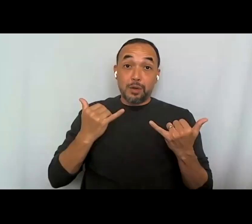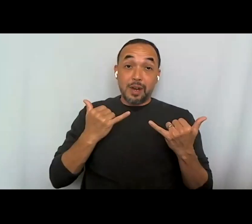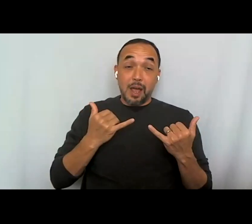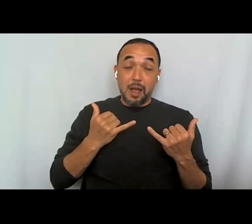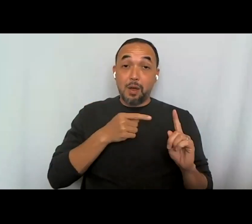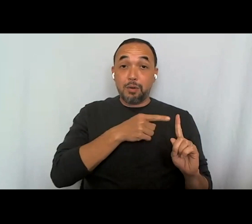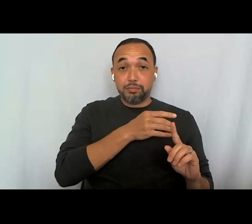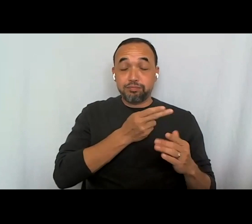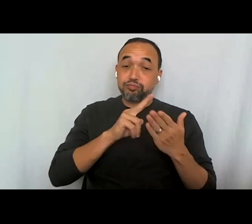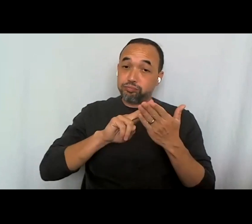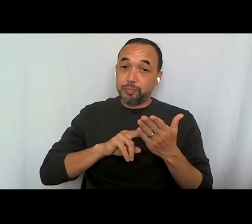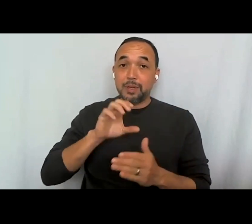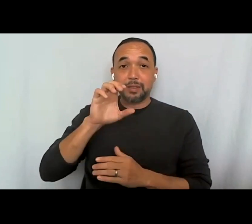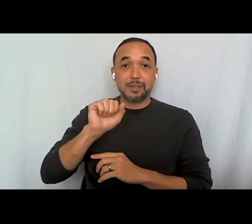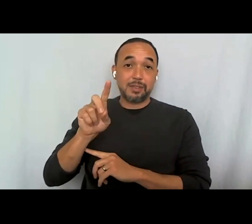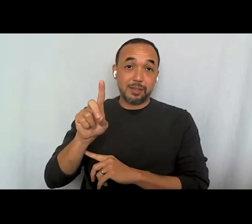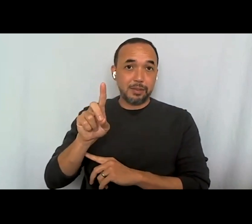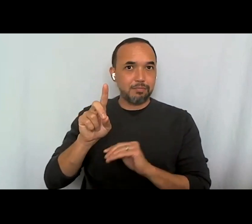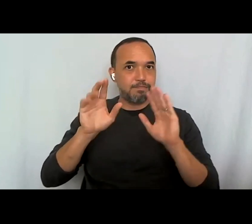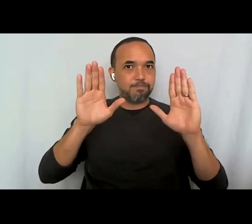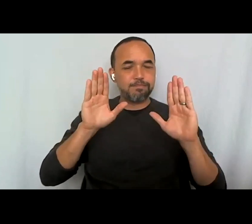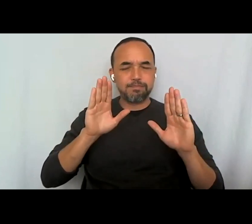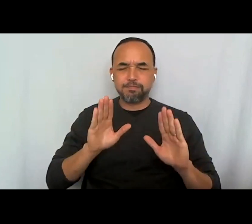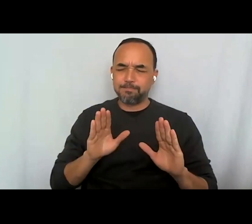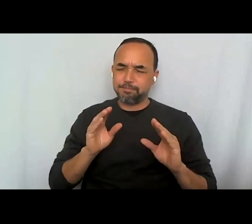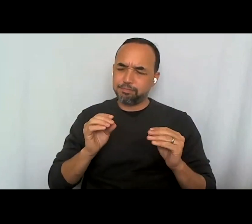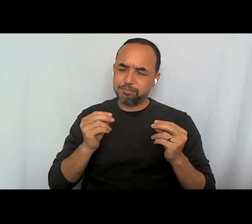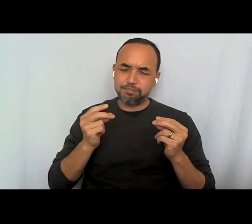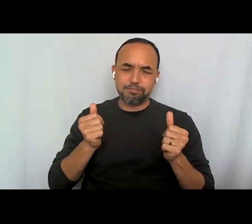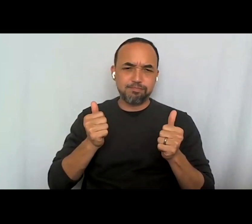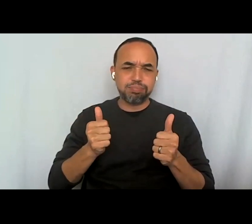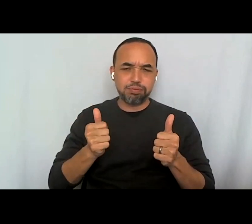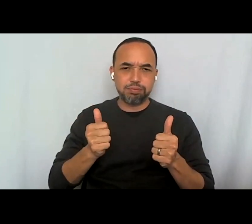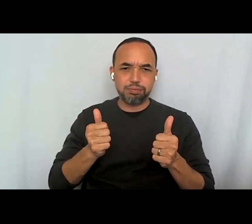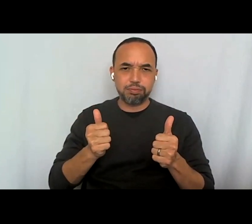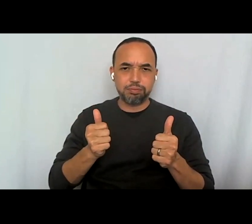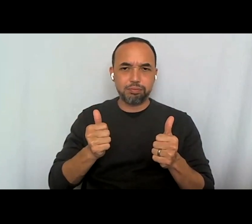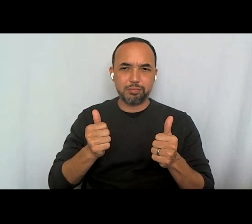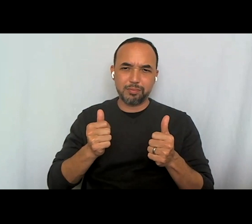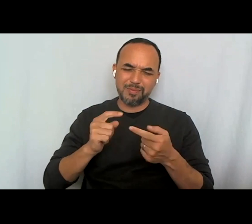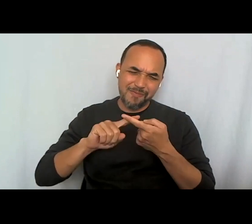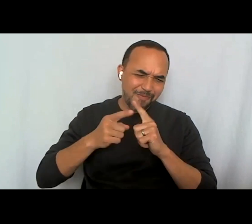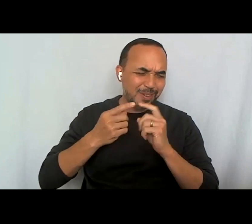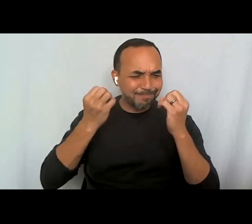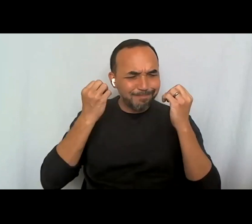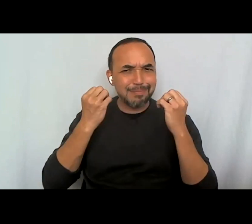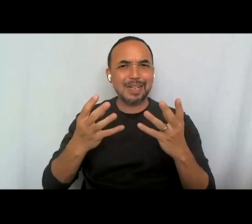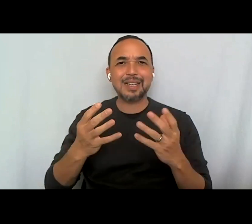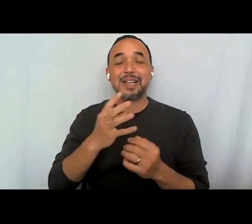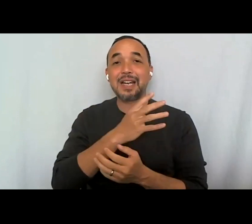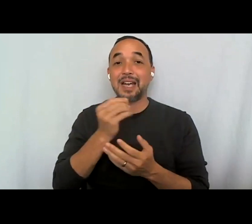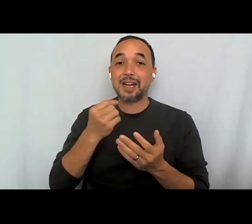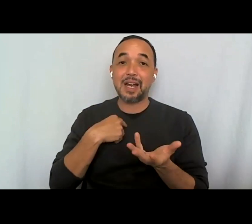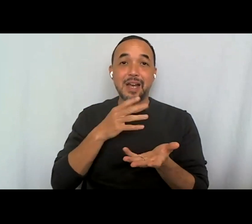Deaf, and he's doing really great. He has a lot of friends, and I know I talk a lot about hearing,